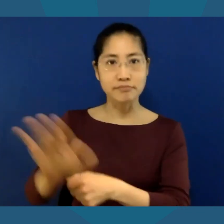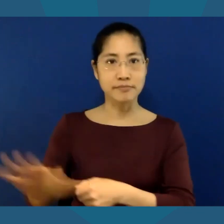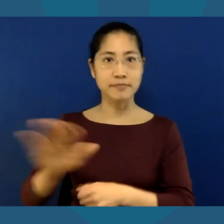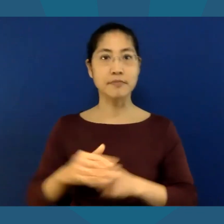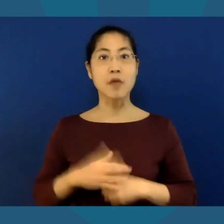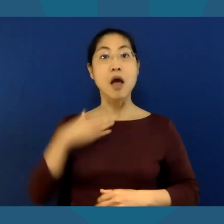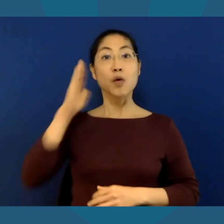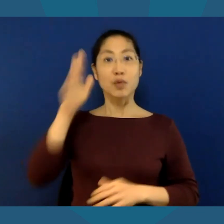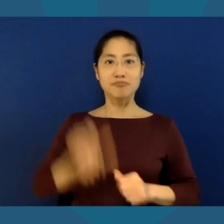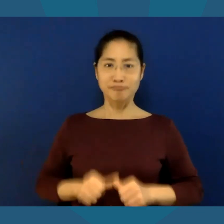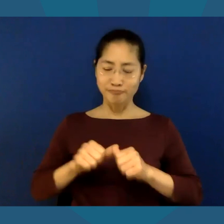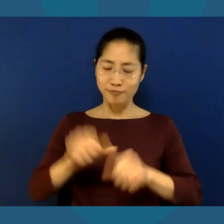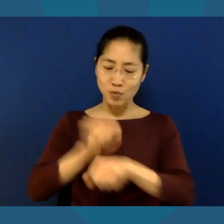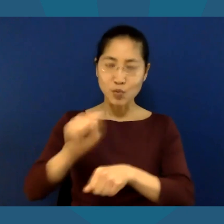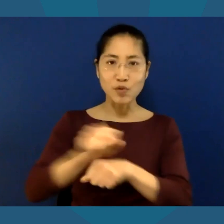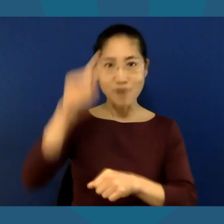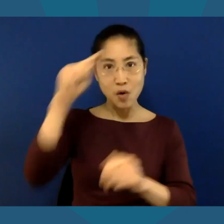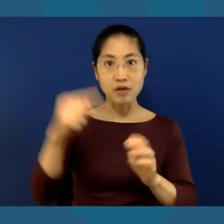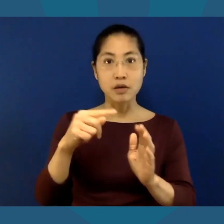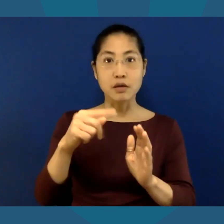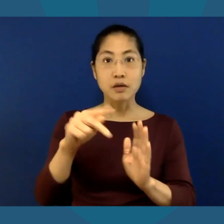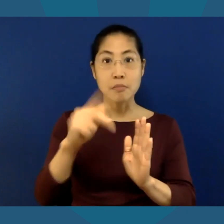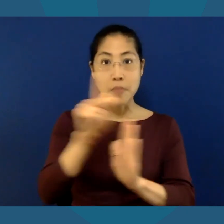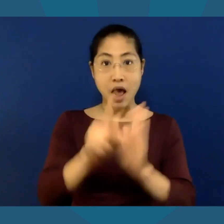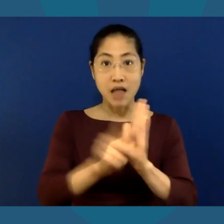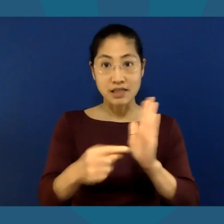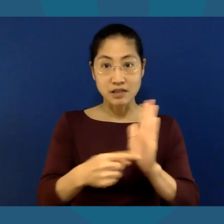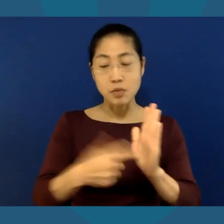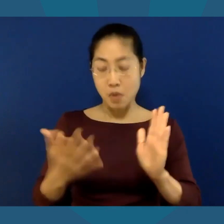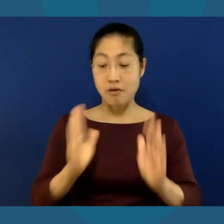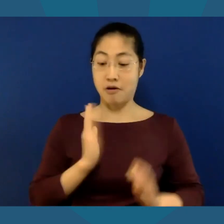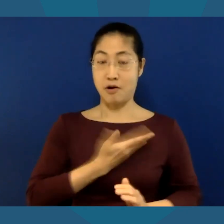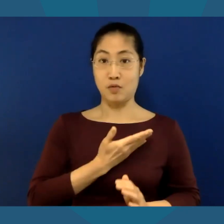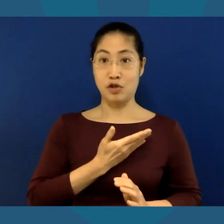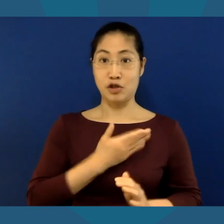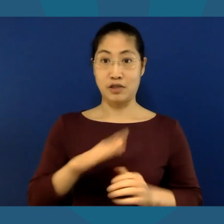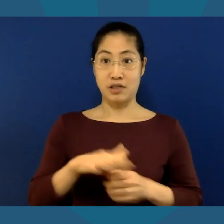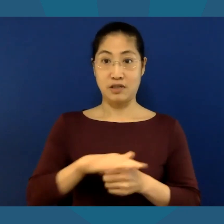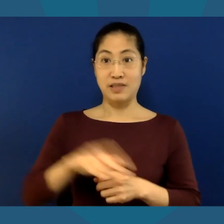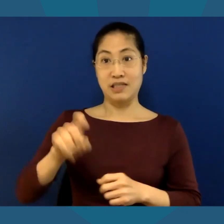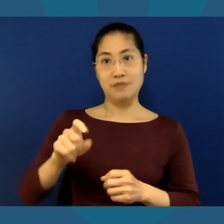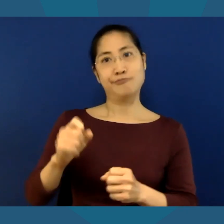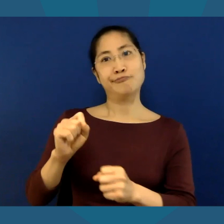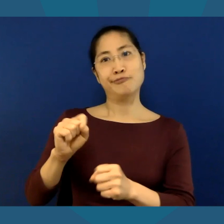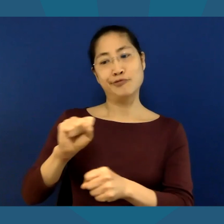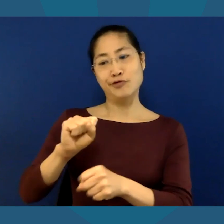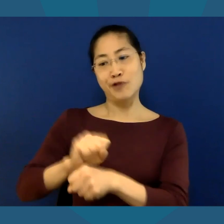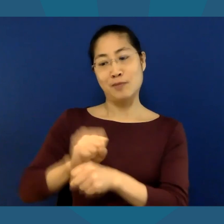will continue to work for policies to create more and better jobs in our